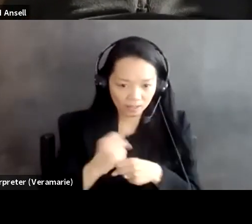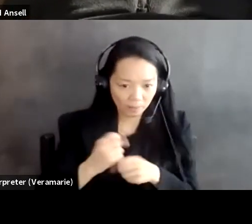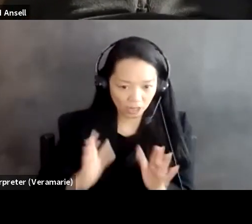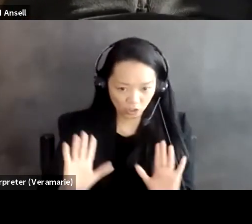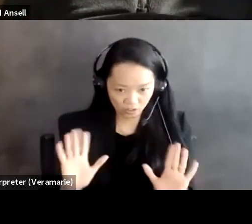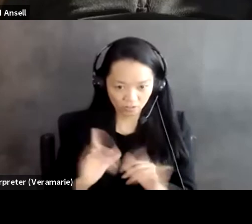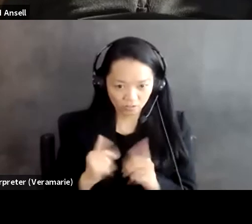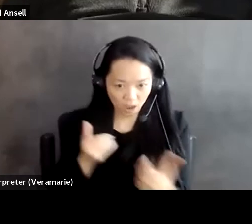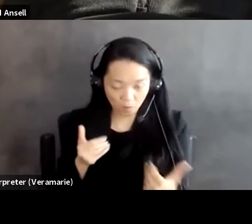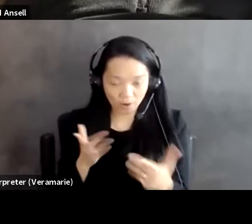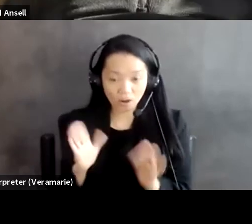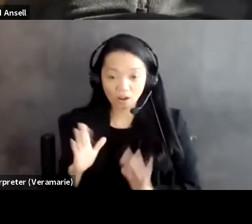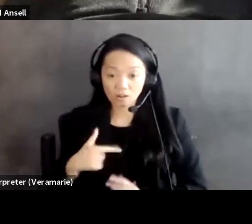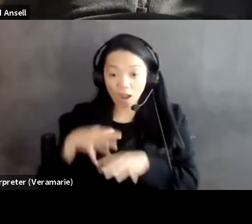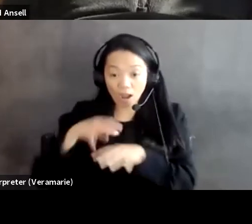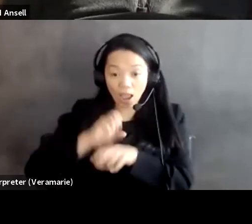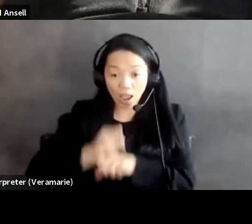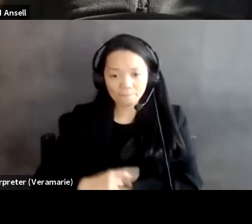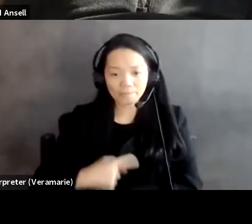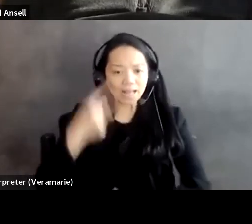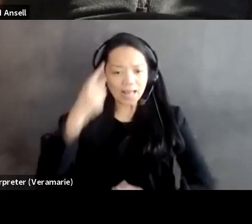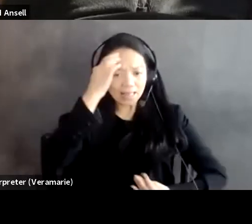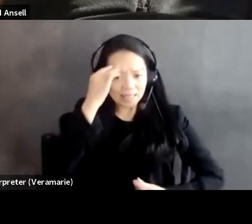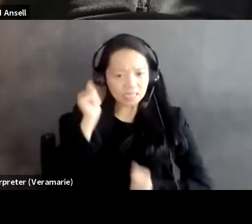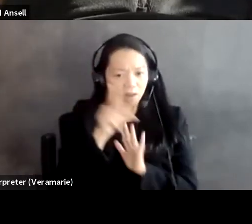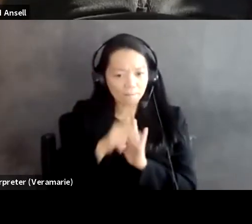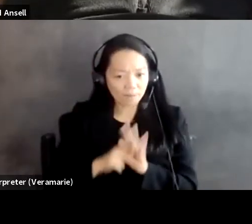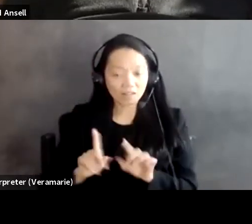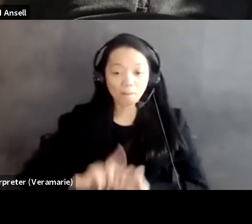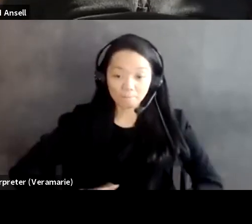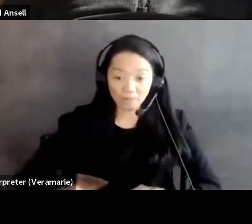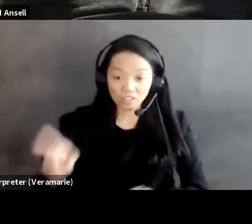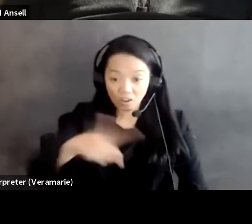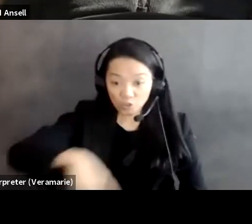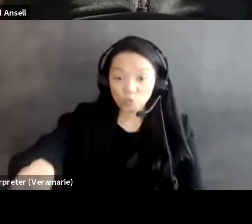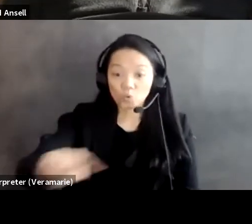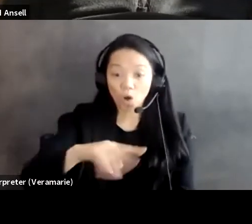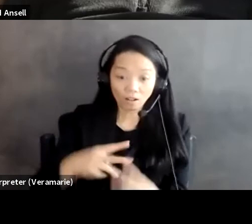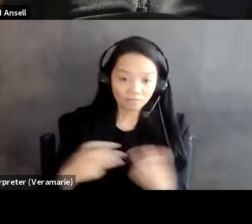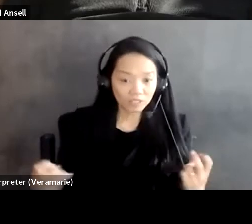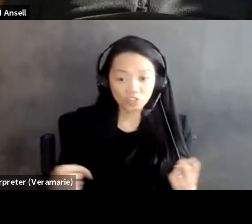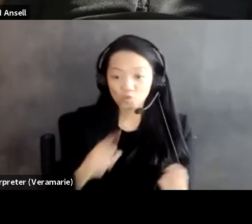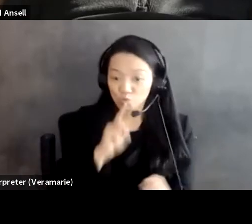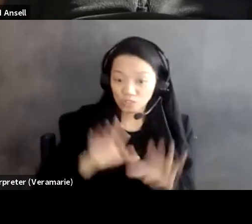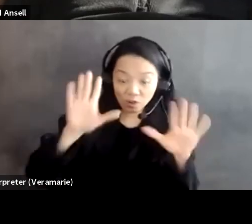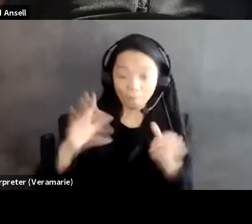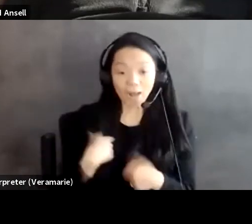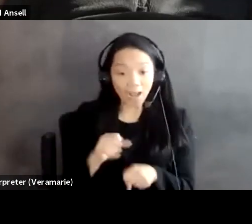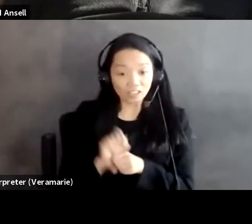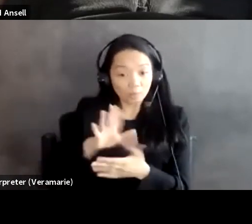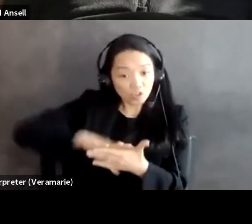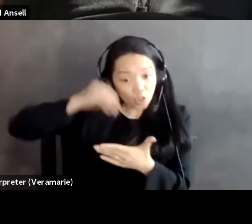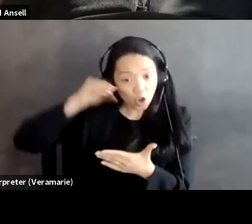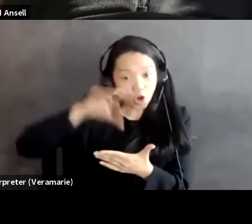in a habit of mine to think up of policies, although the stuff that y'all have talked about have been incredible. My job is to learn about it